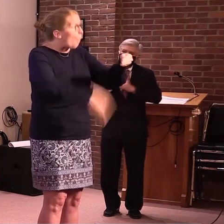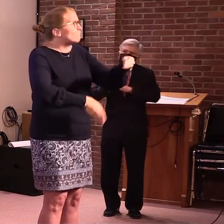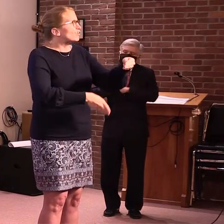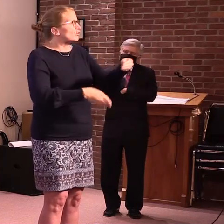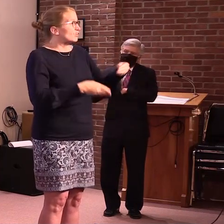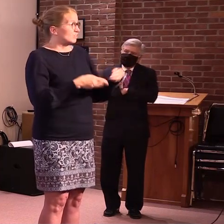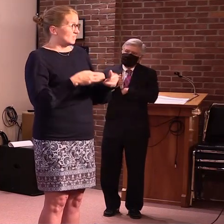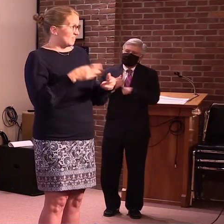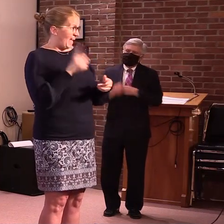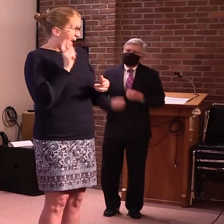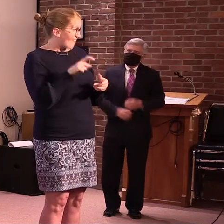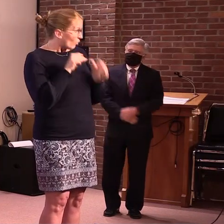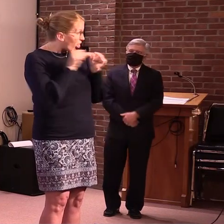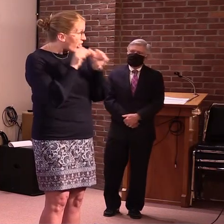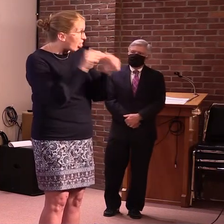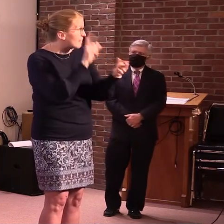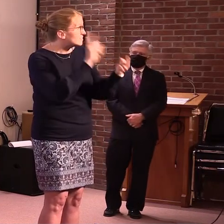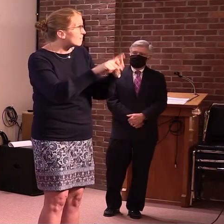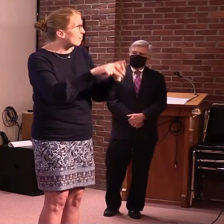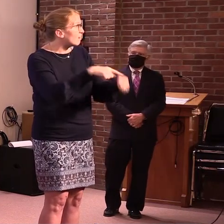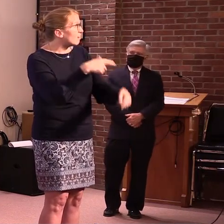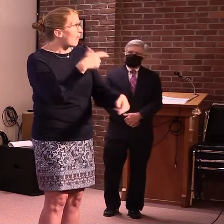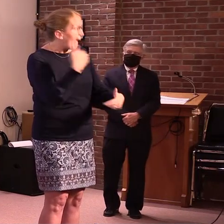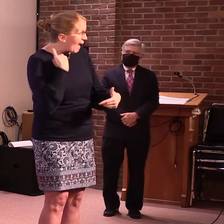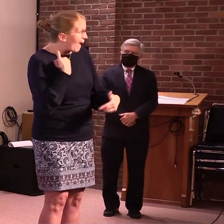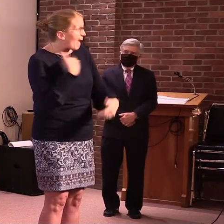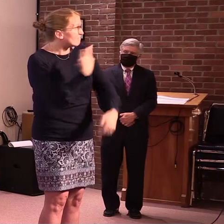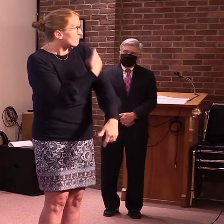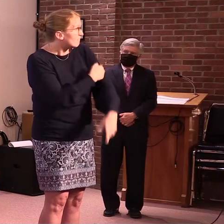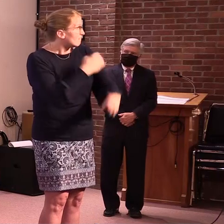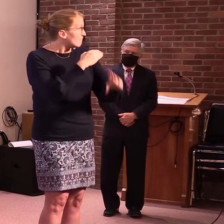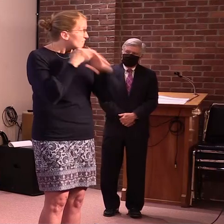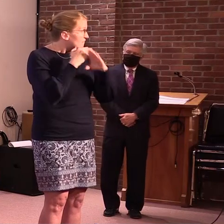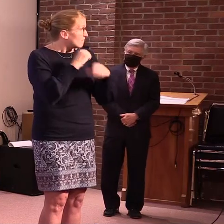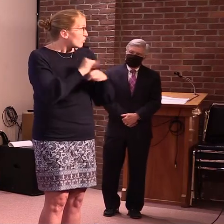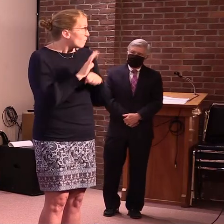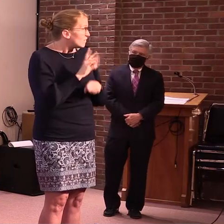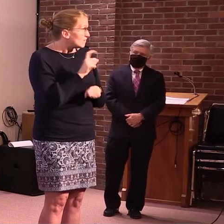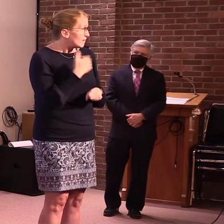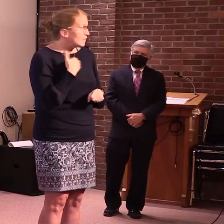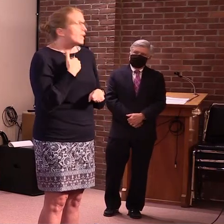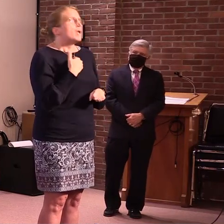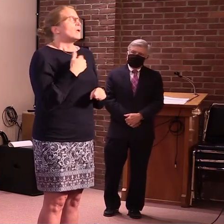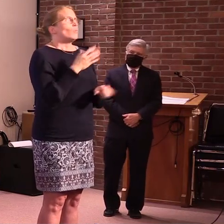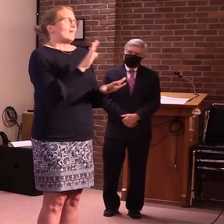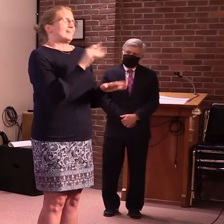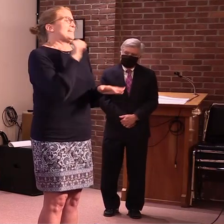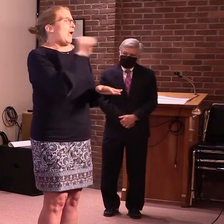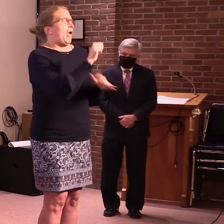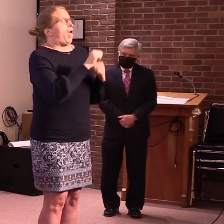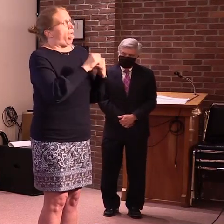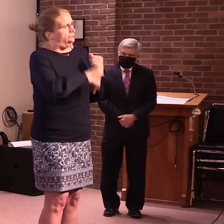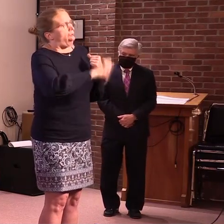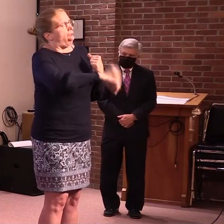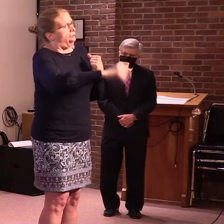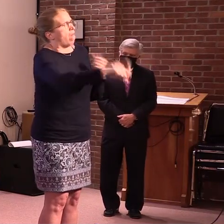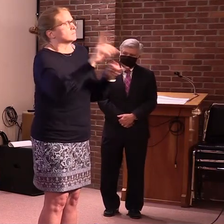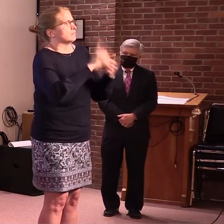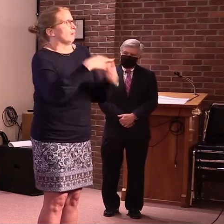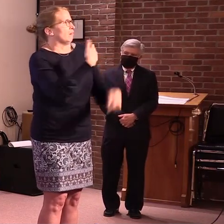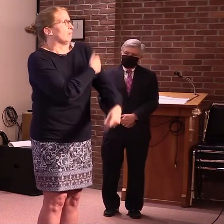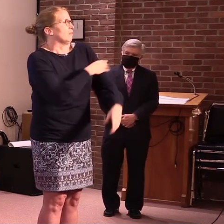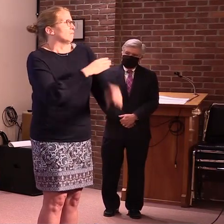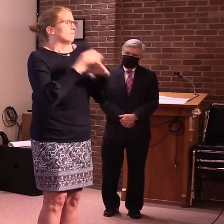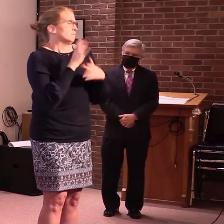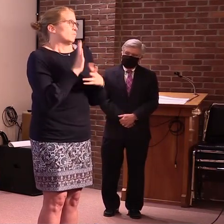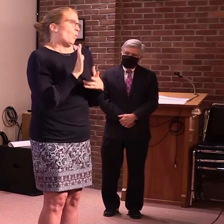you able to get cases in other states? Or It won't be status quo until there's a vaccine, but it might